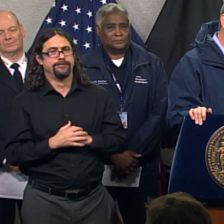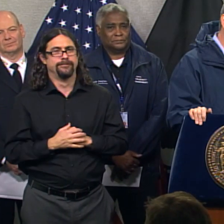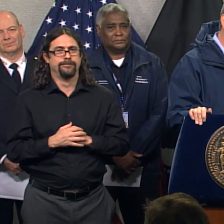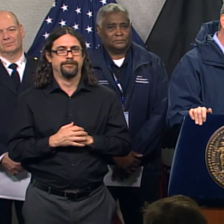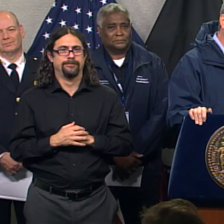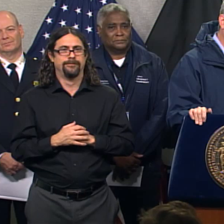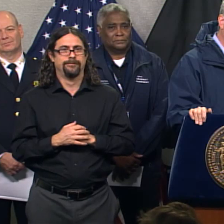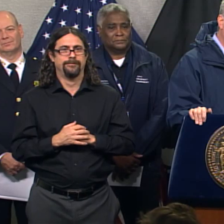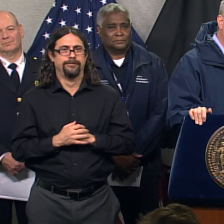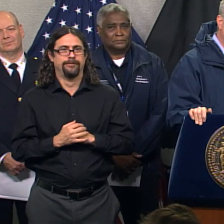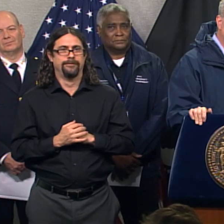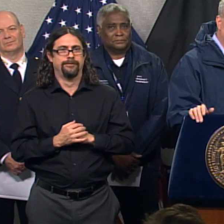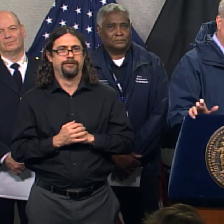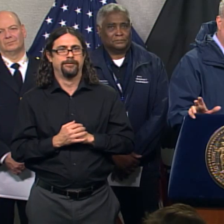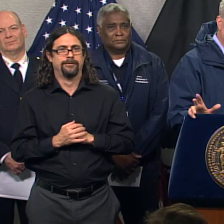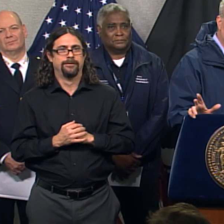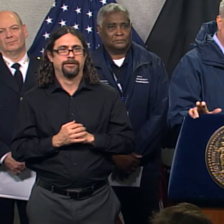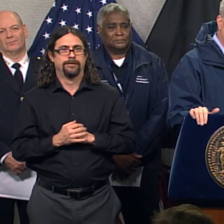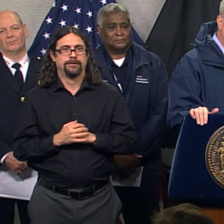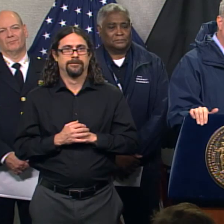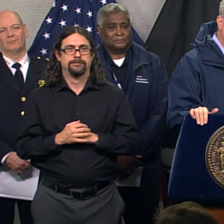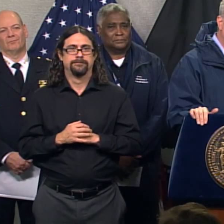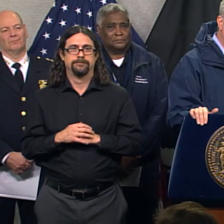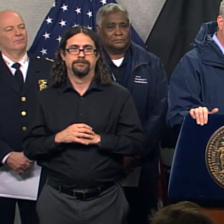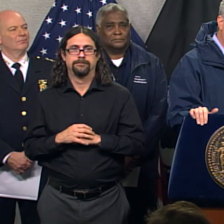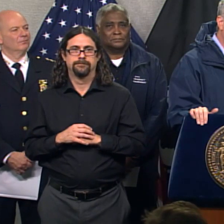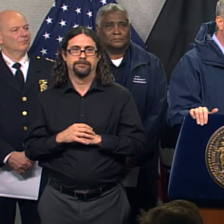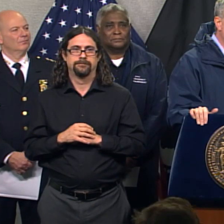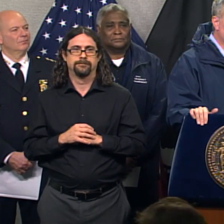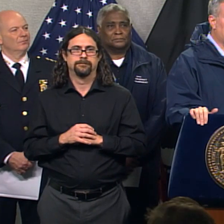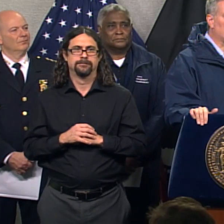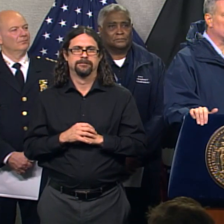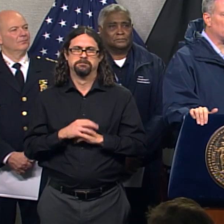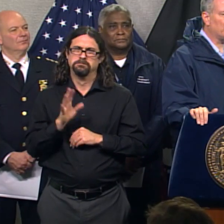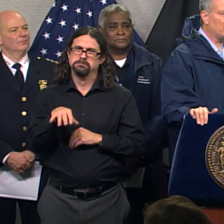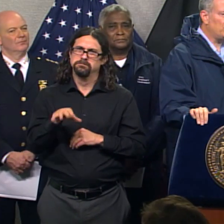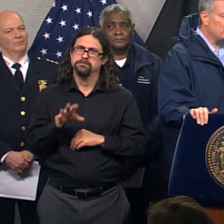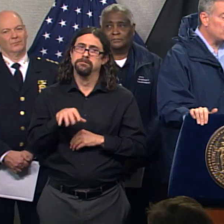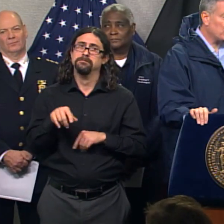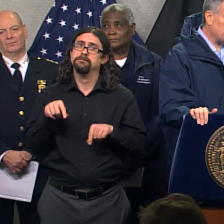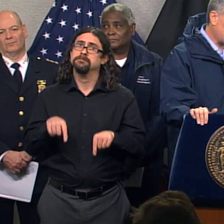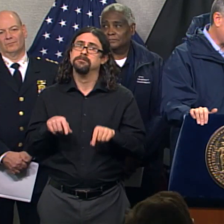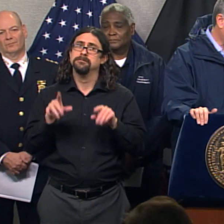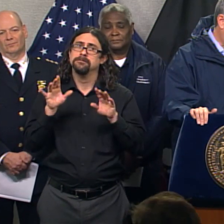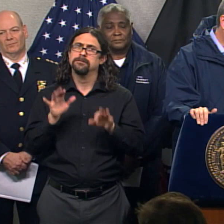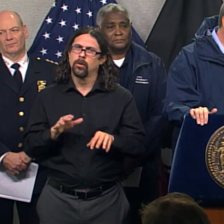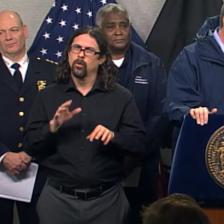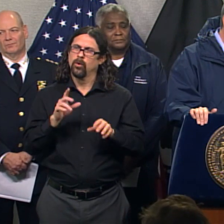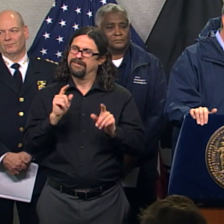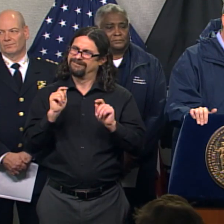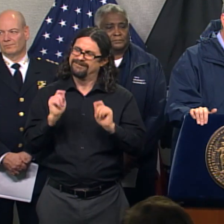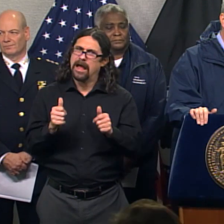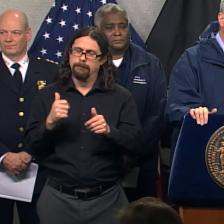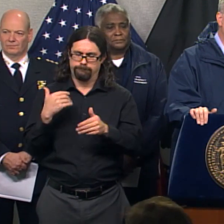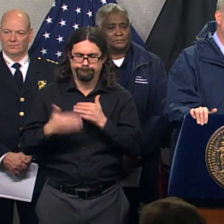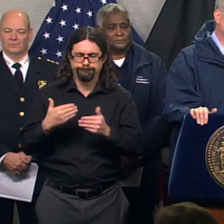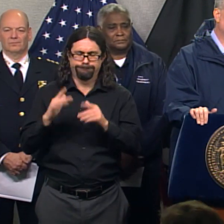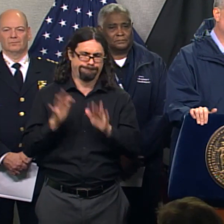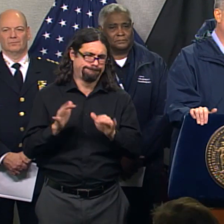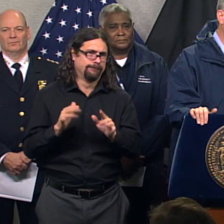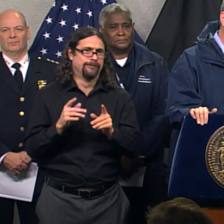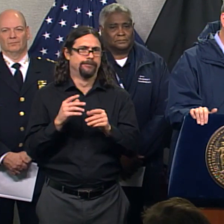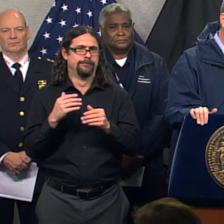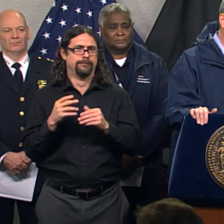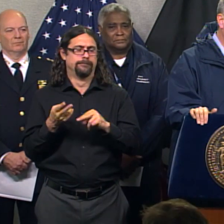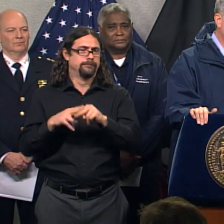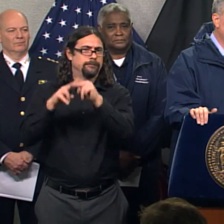snowstorm, which, let's say 5-6 hours of unusually intense snow, it is just plain